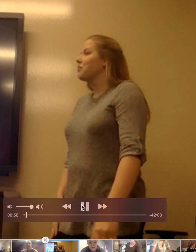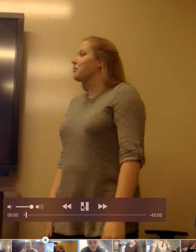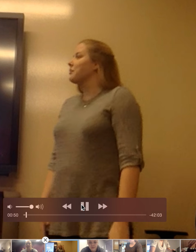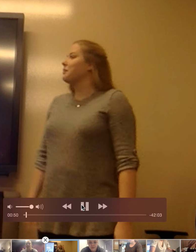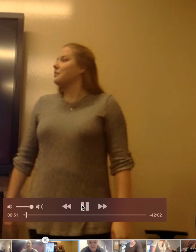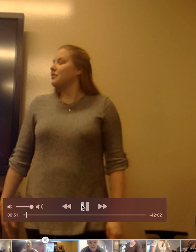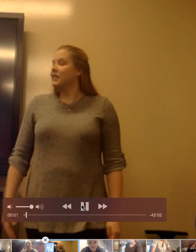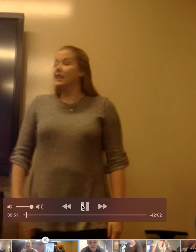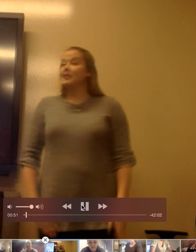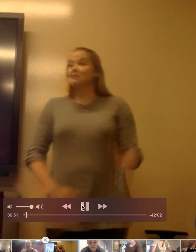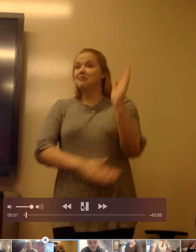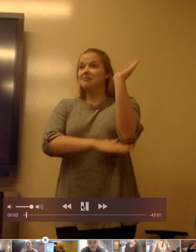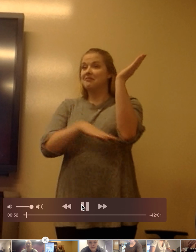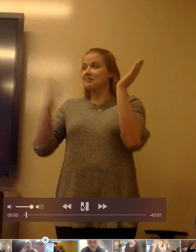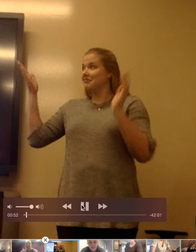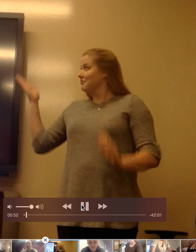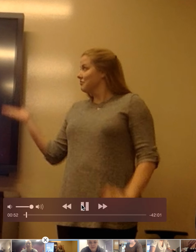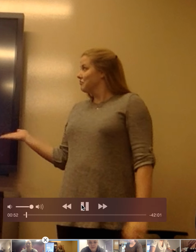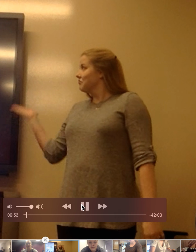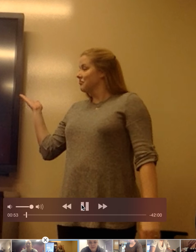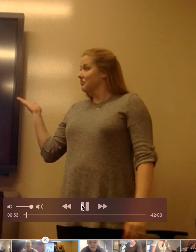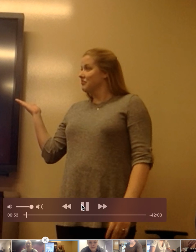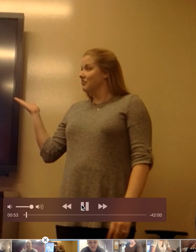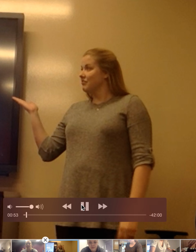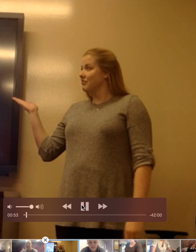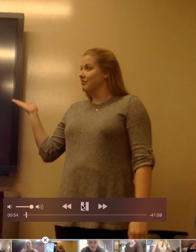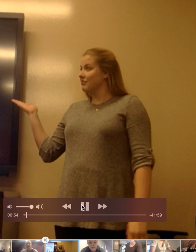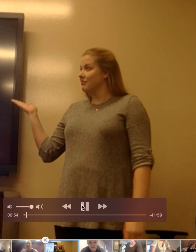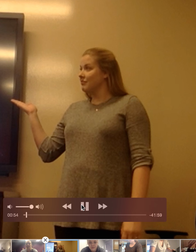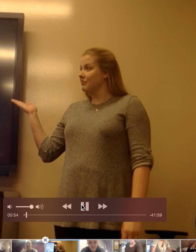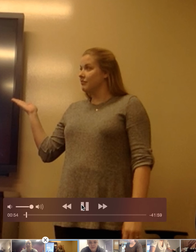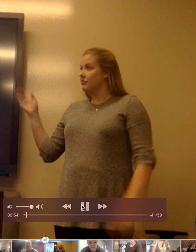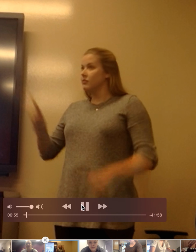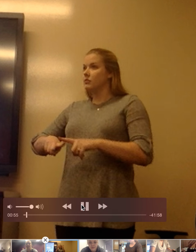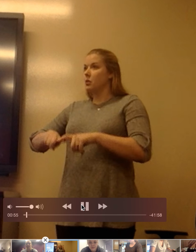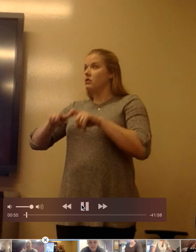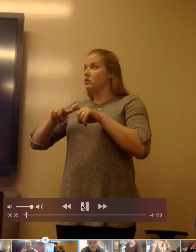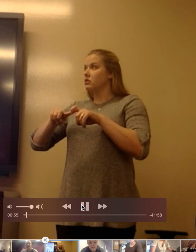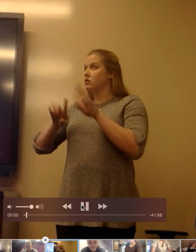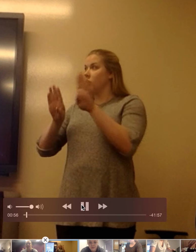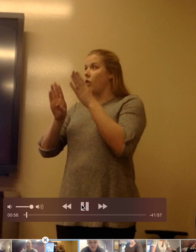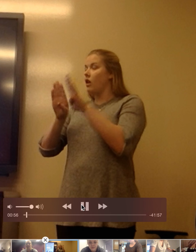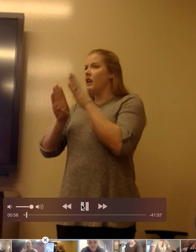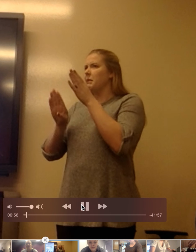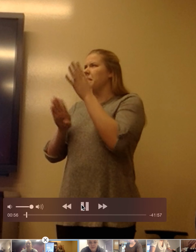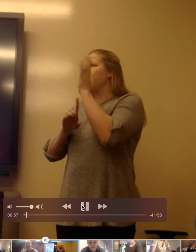So if the interpreters need any help, please make sure that you let me know, and I'll be sure to slow down.